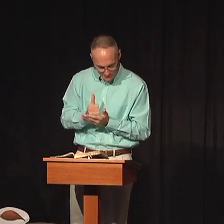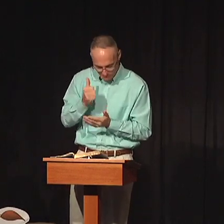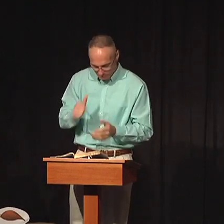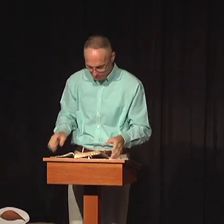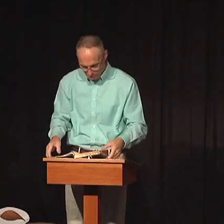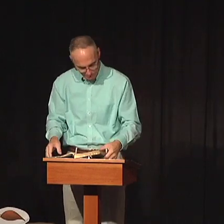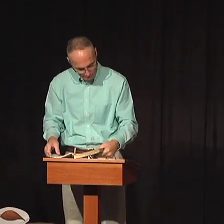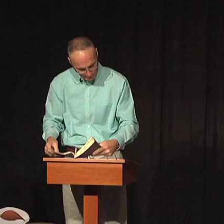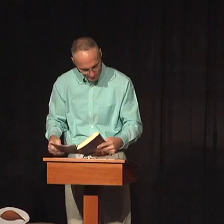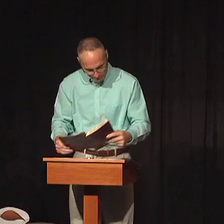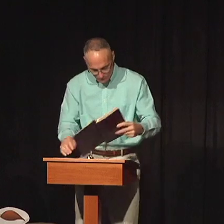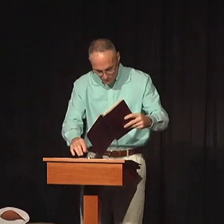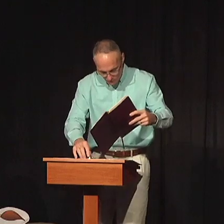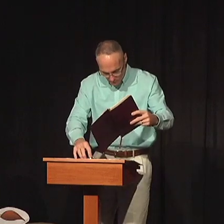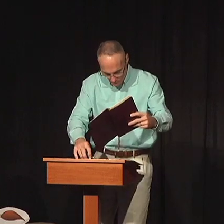you, in Jesus' name, amen.